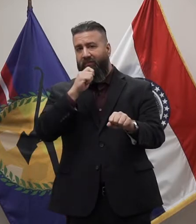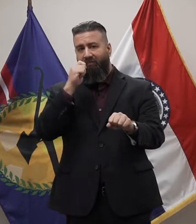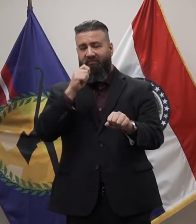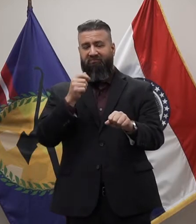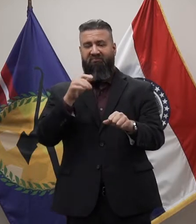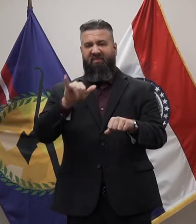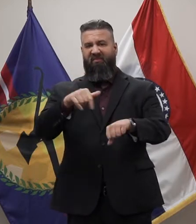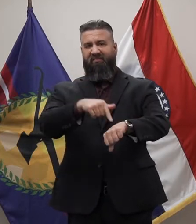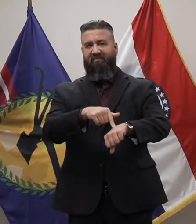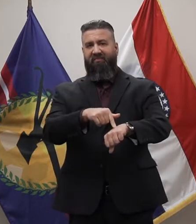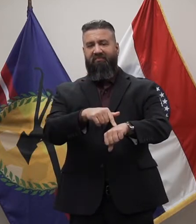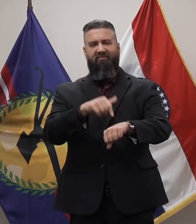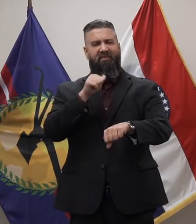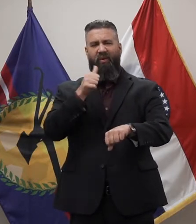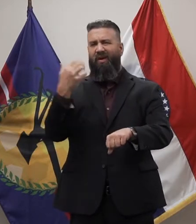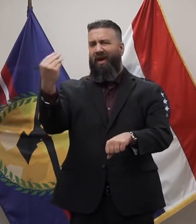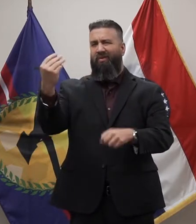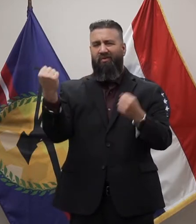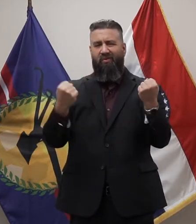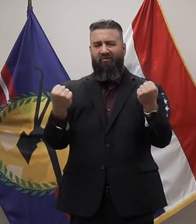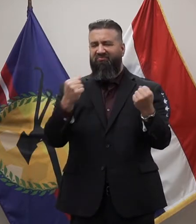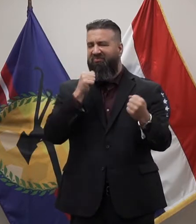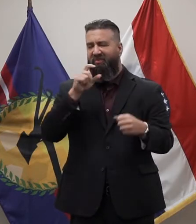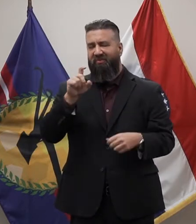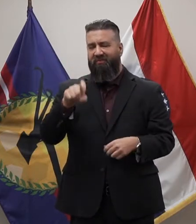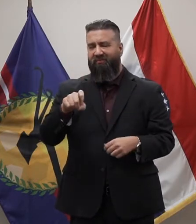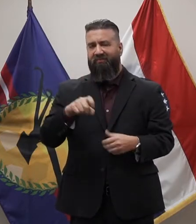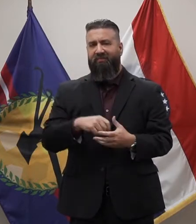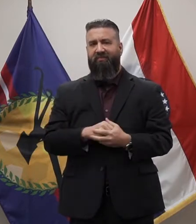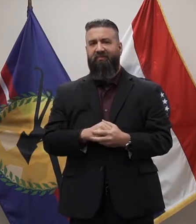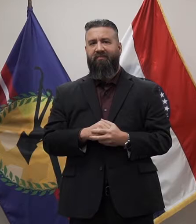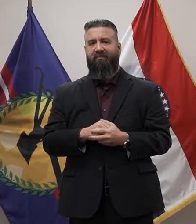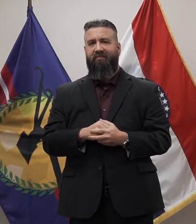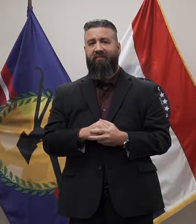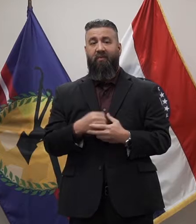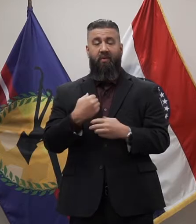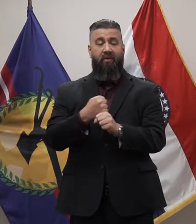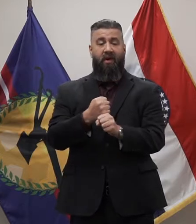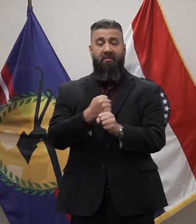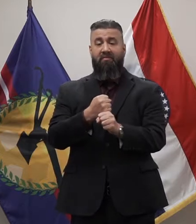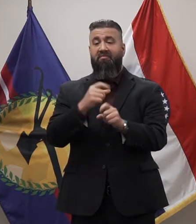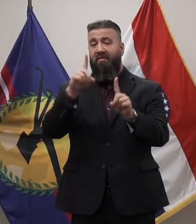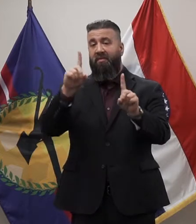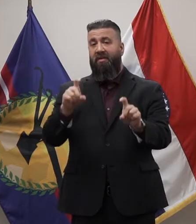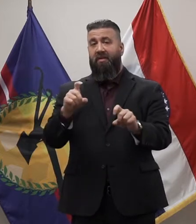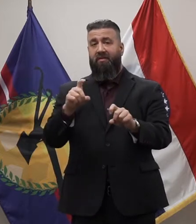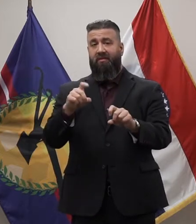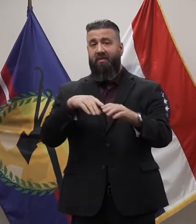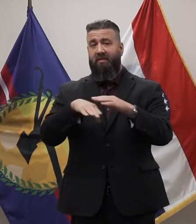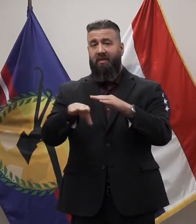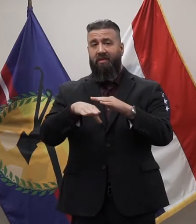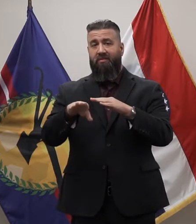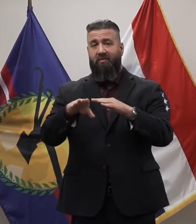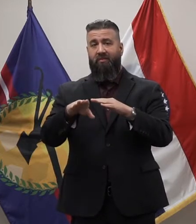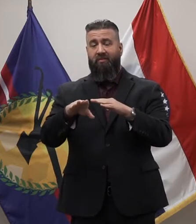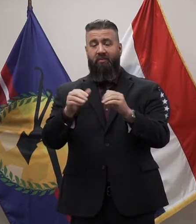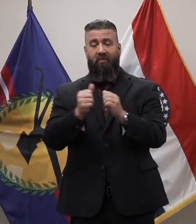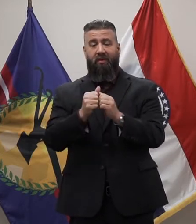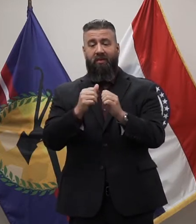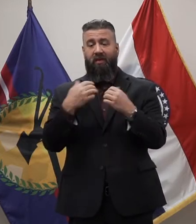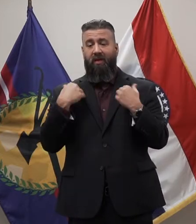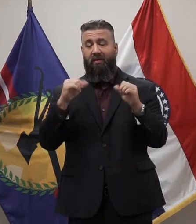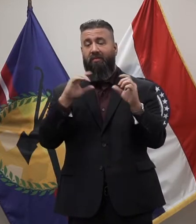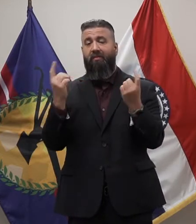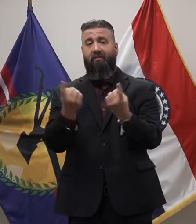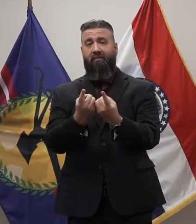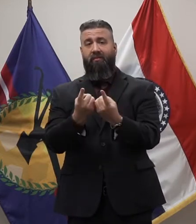make tests as accessible as possible with the existing resources of the health department. And that's why we partnered with the